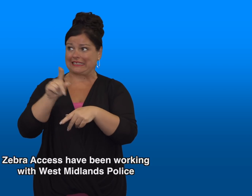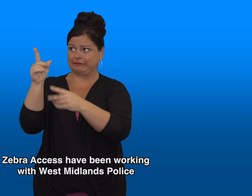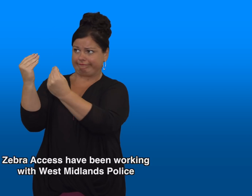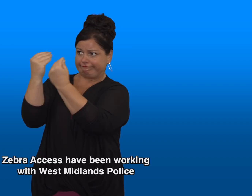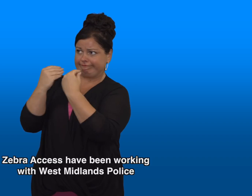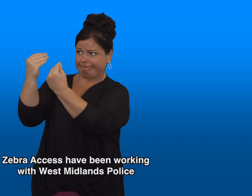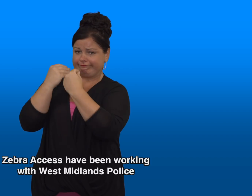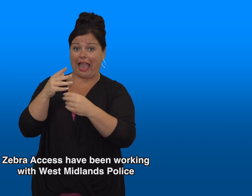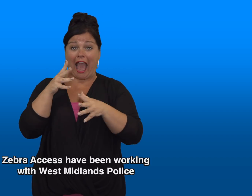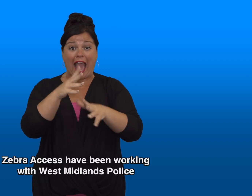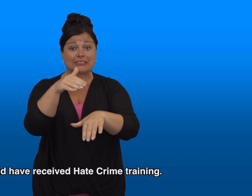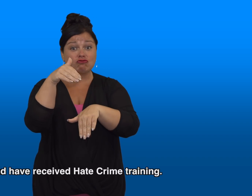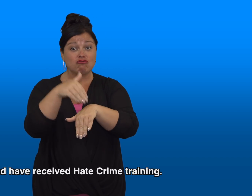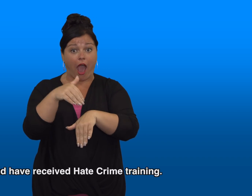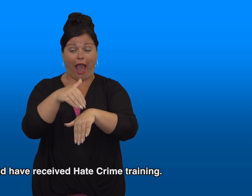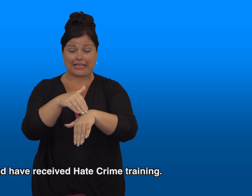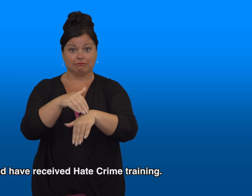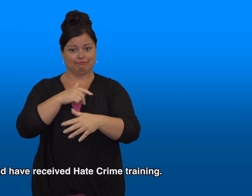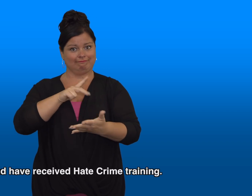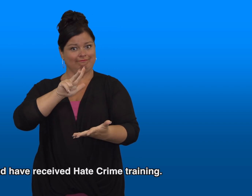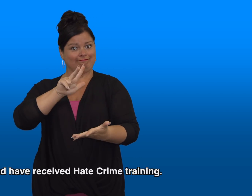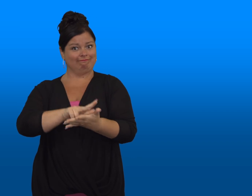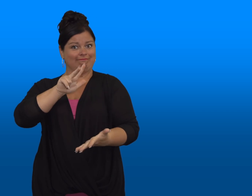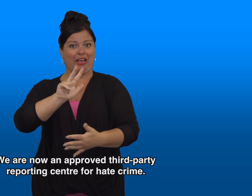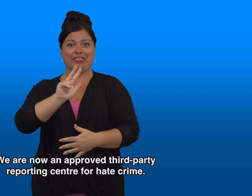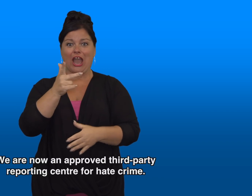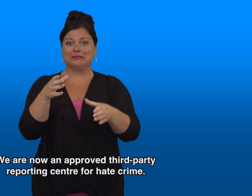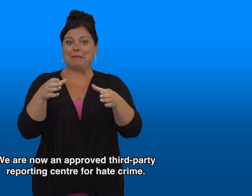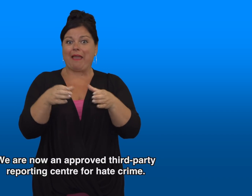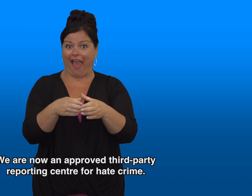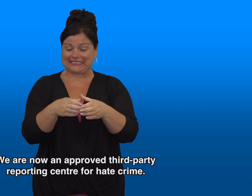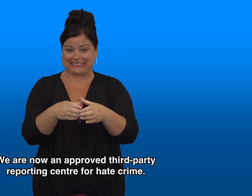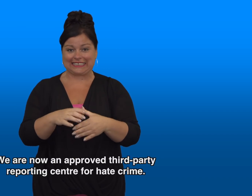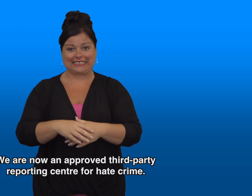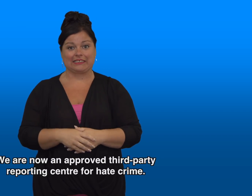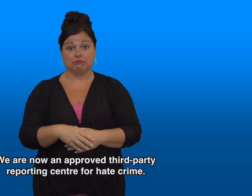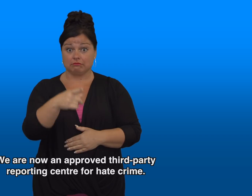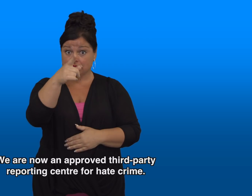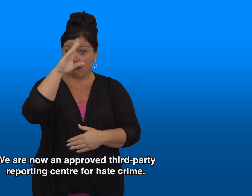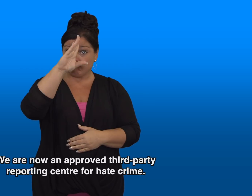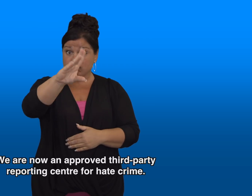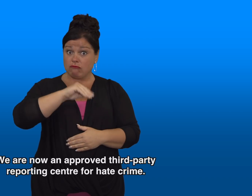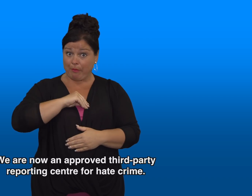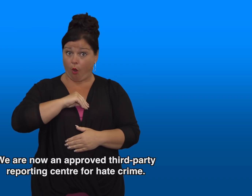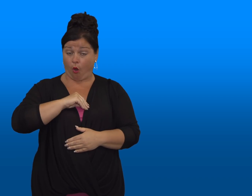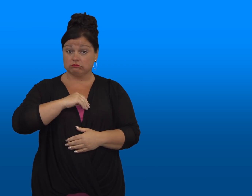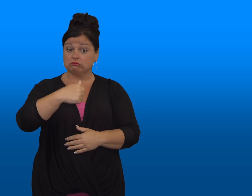West Midlands Police and have received hate crime training. We are now an approved third-party reporting centre for hate crime.